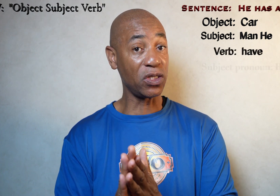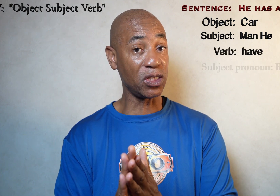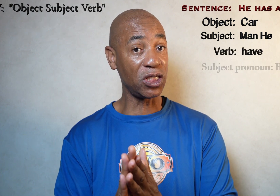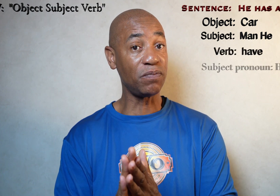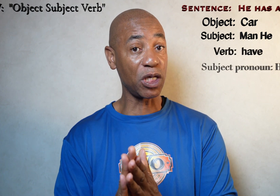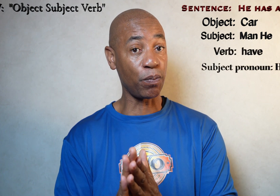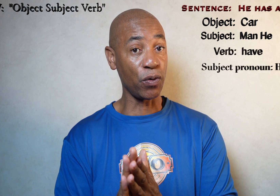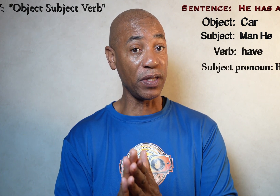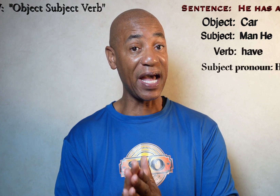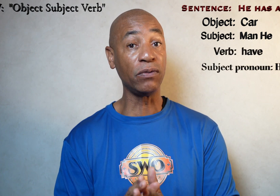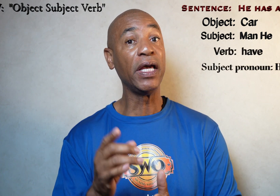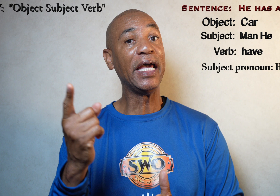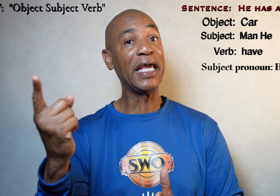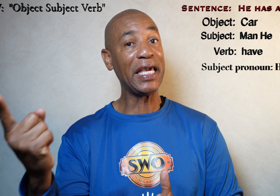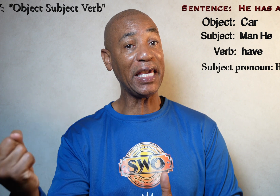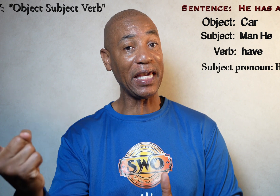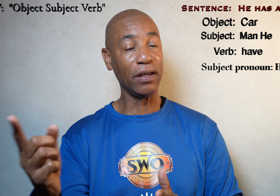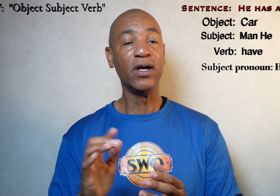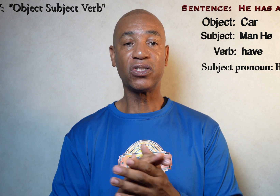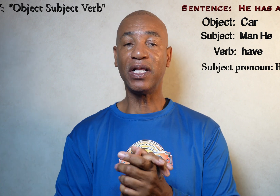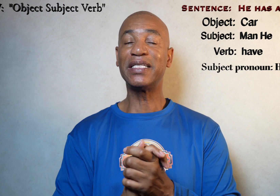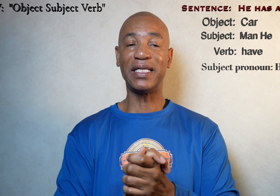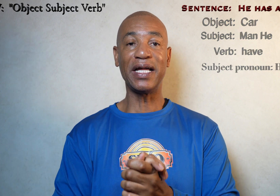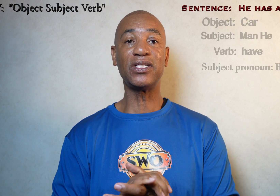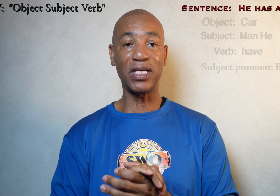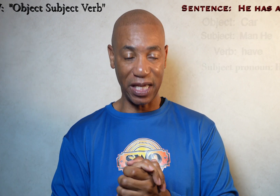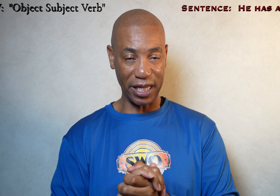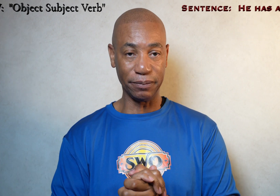the subject pronoun he. So let's sign this again.